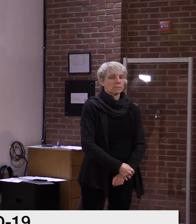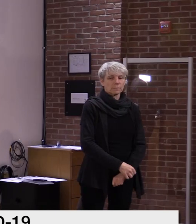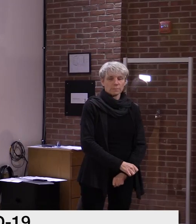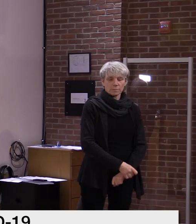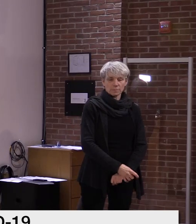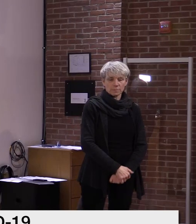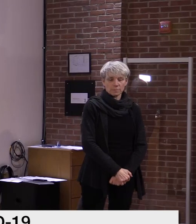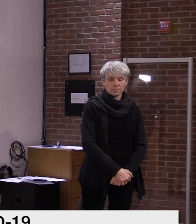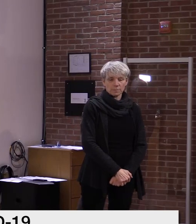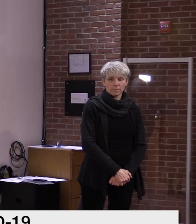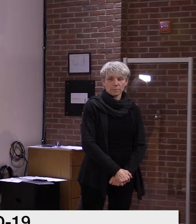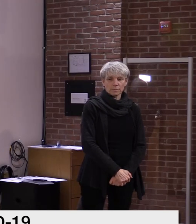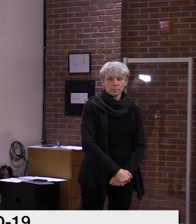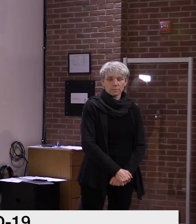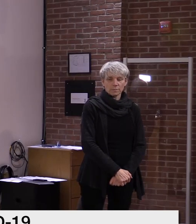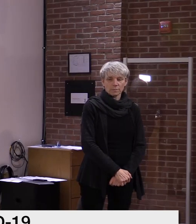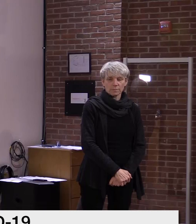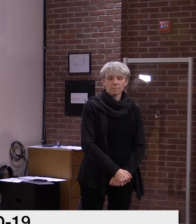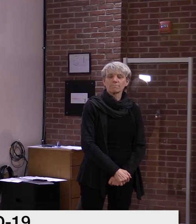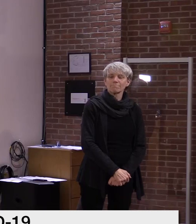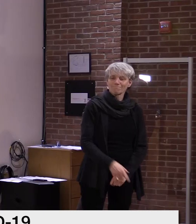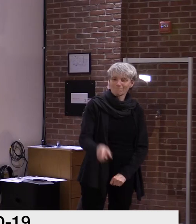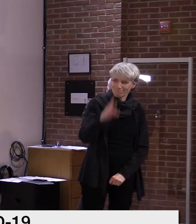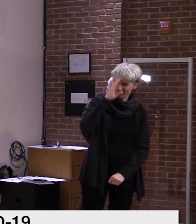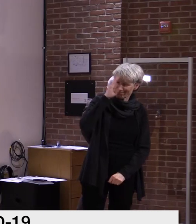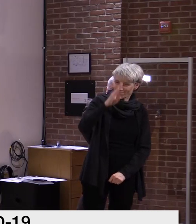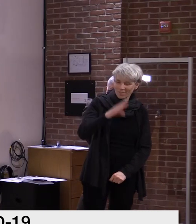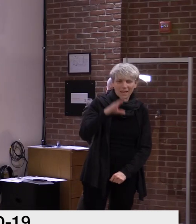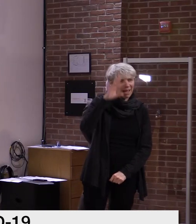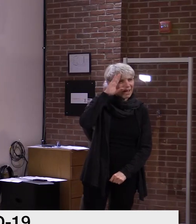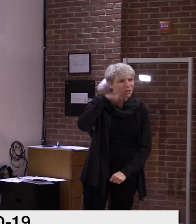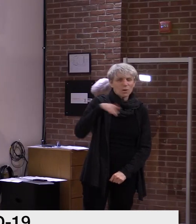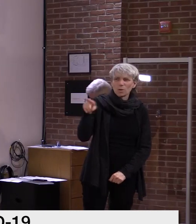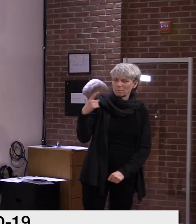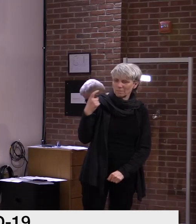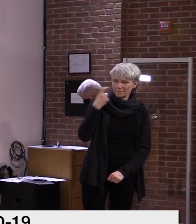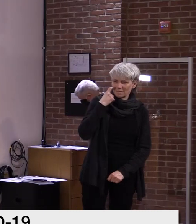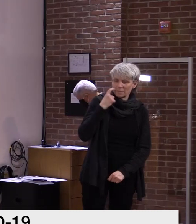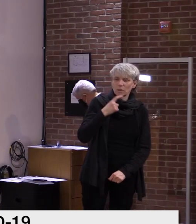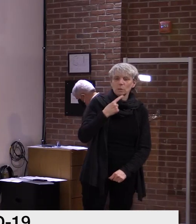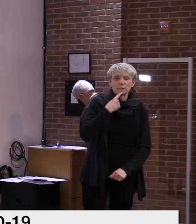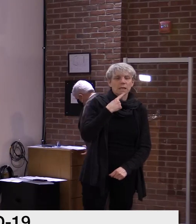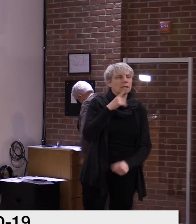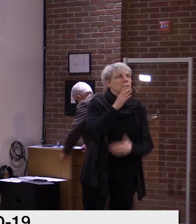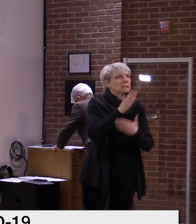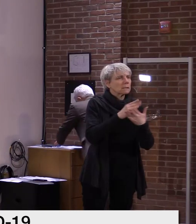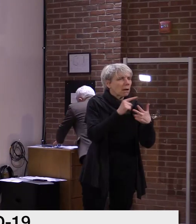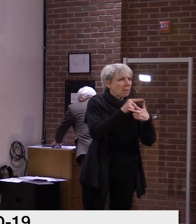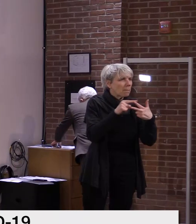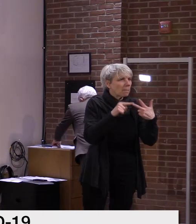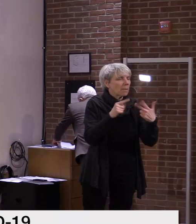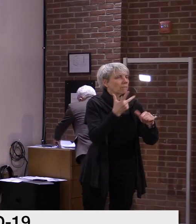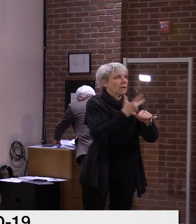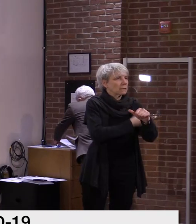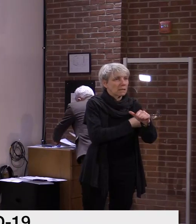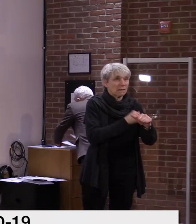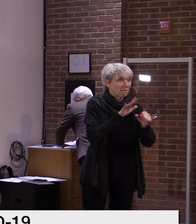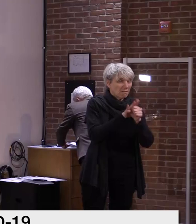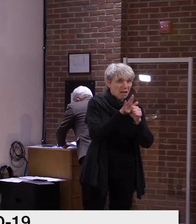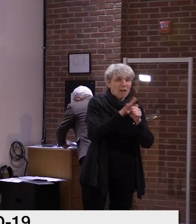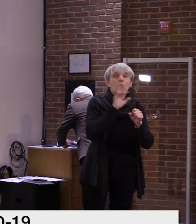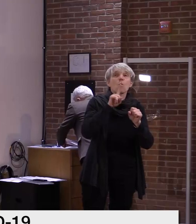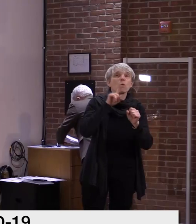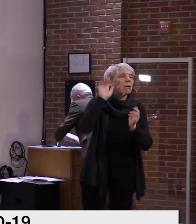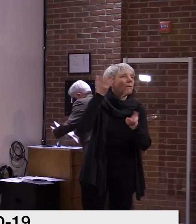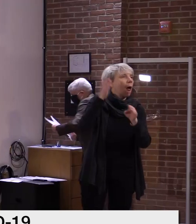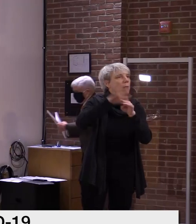Hi. I know earlier you said you can order certain types of vaccine through the federal allocation program above what Vermont is allocated. Given that there is probably going to be a